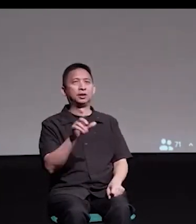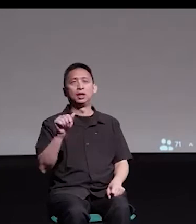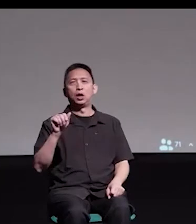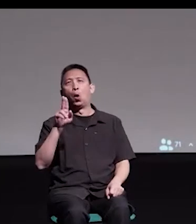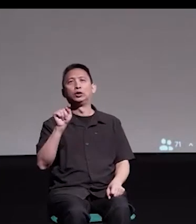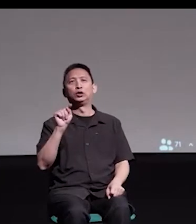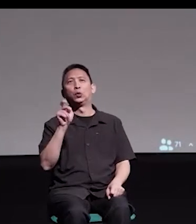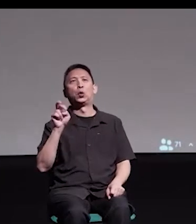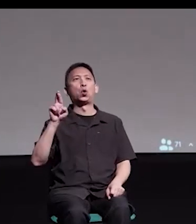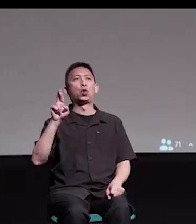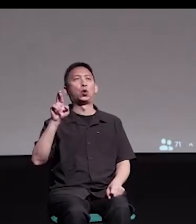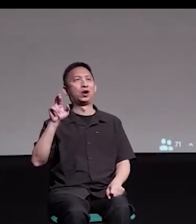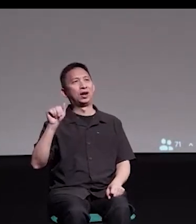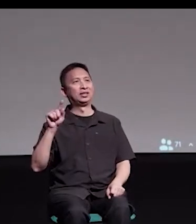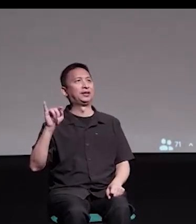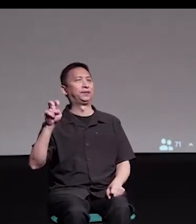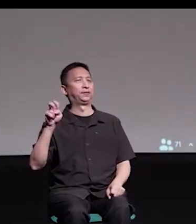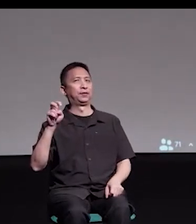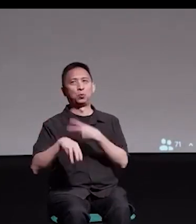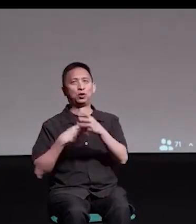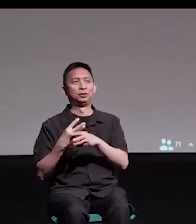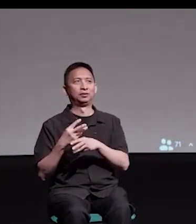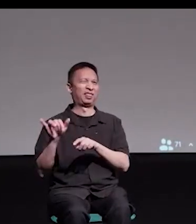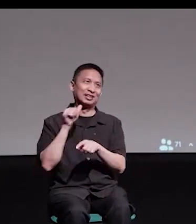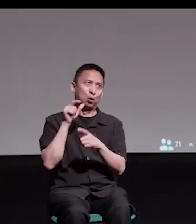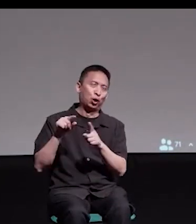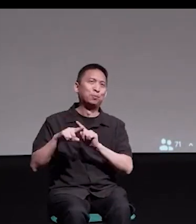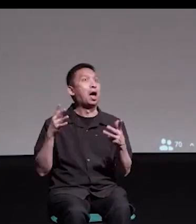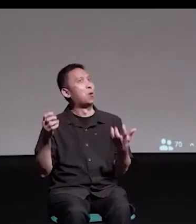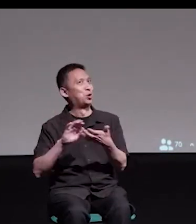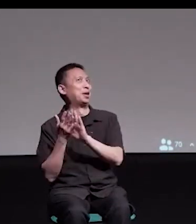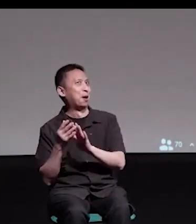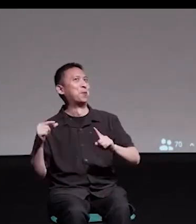world. It's not a word, but I want it to be a word.